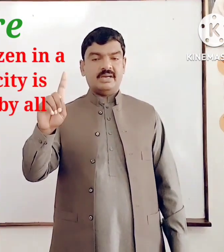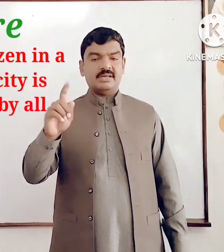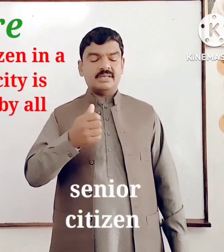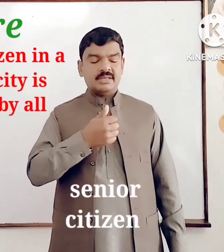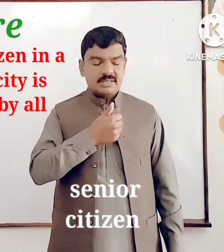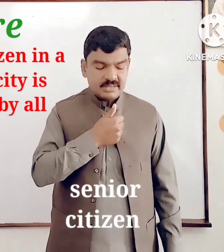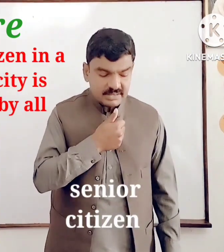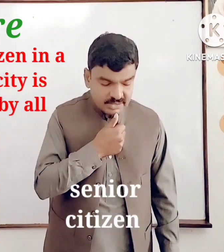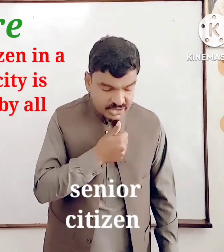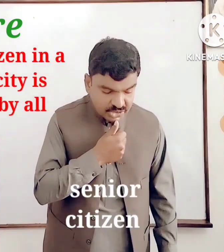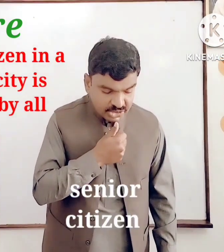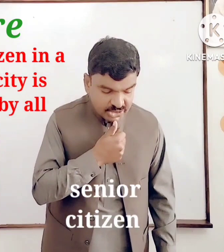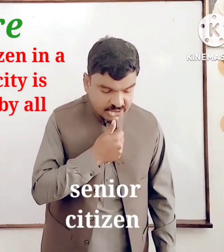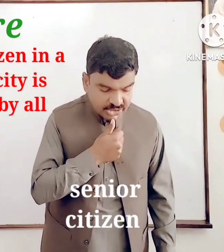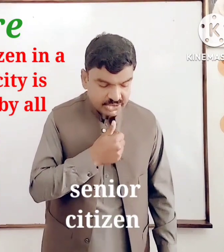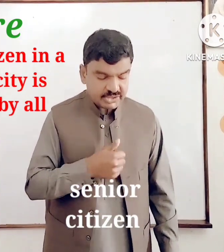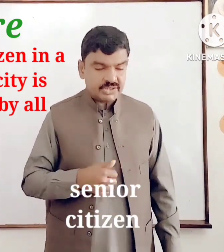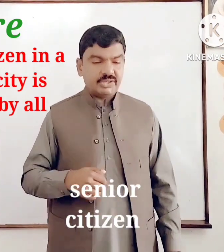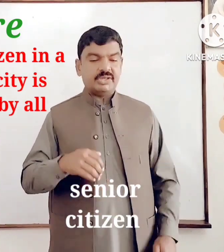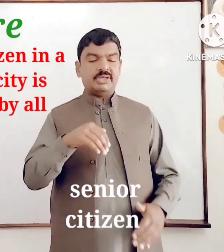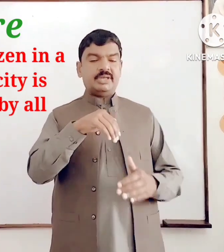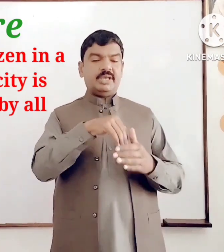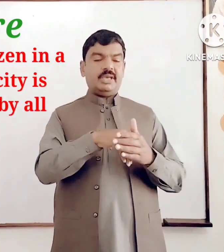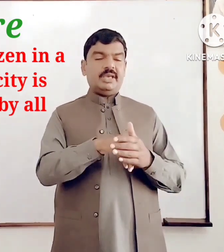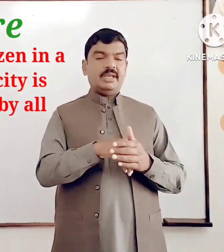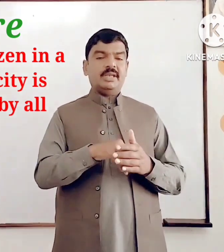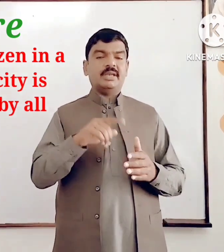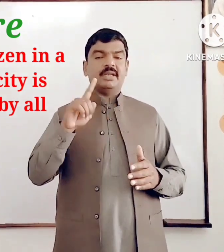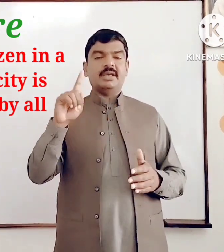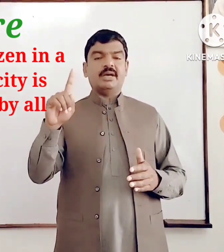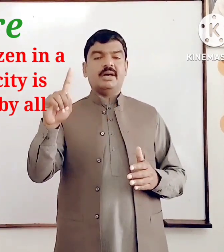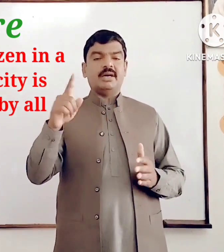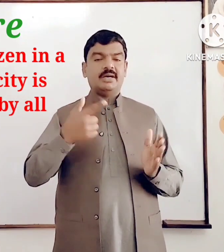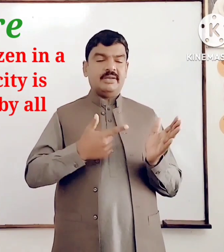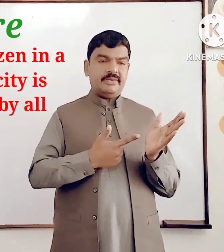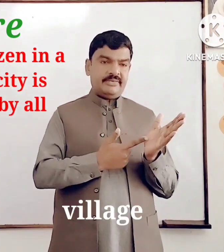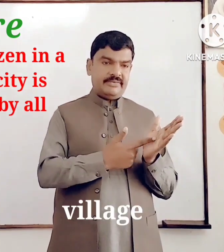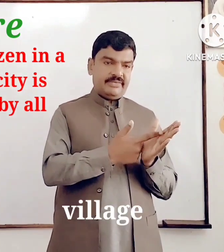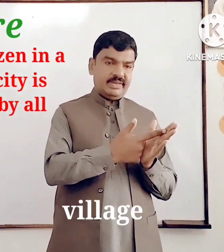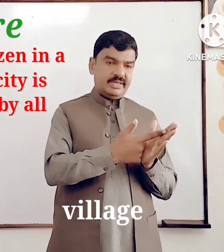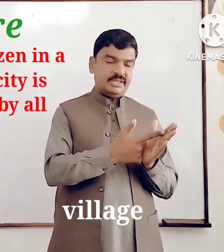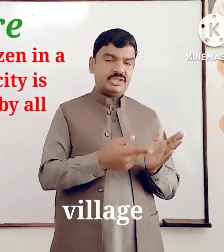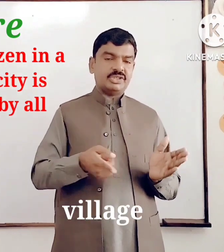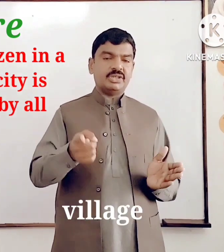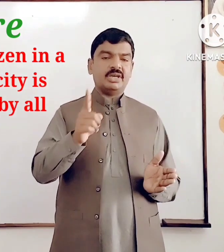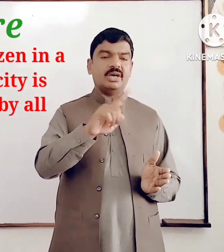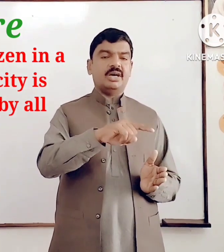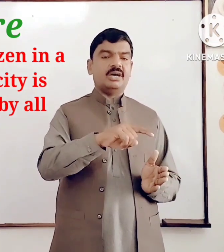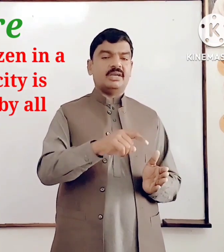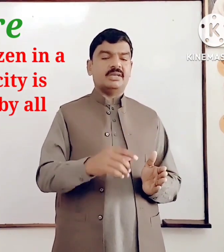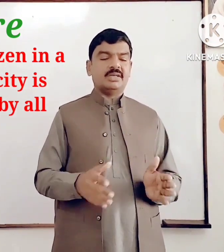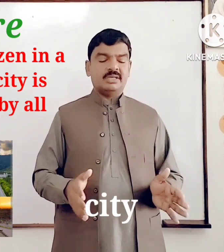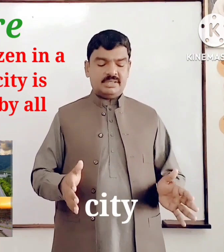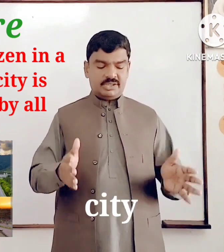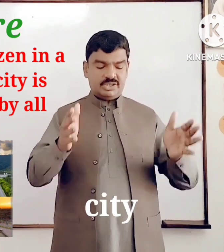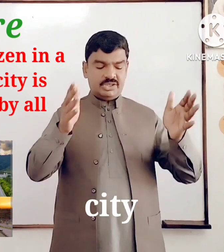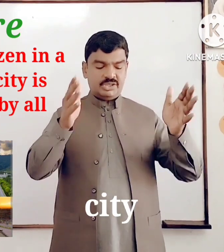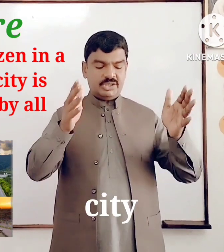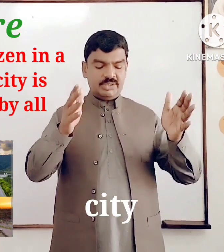A senior citizen in a village or